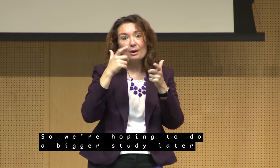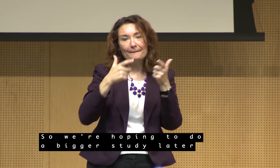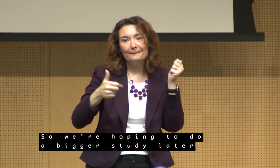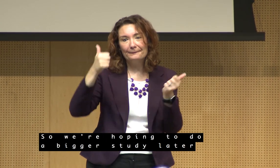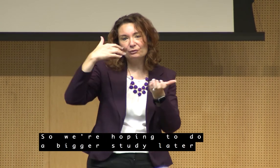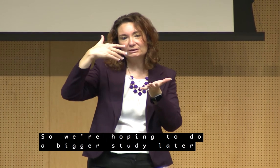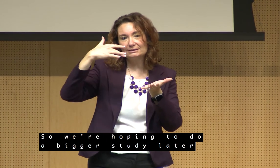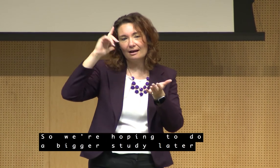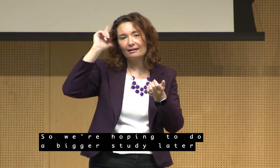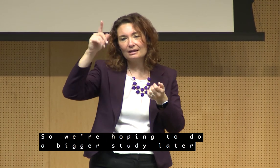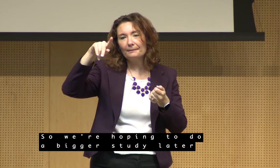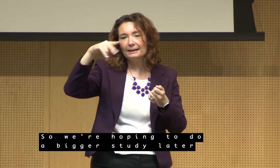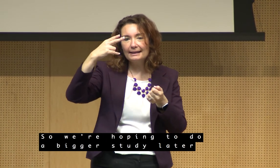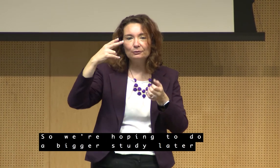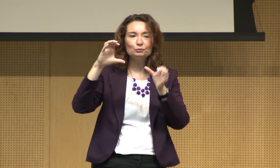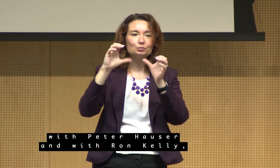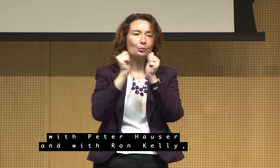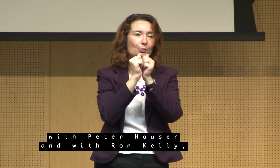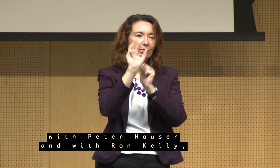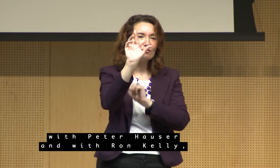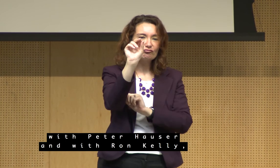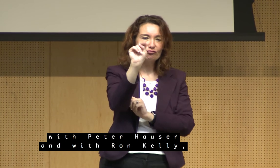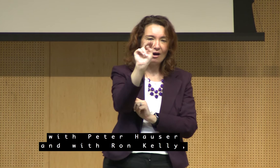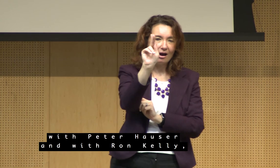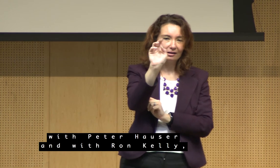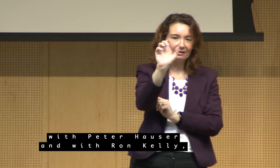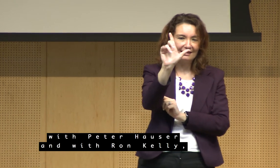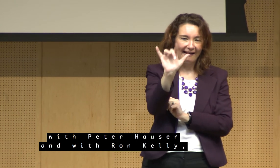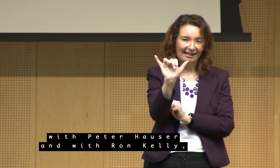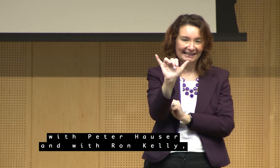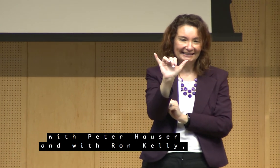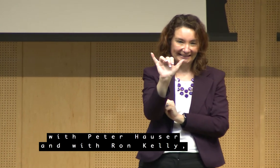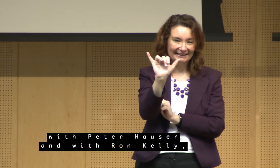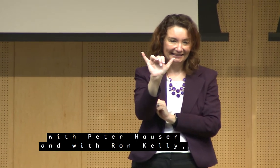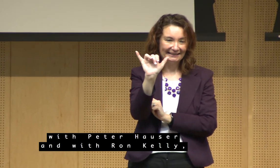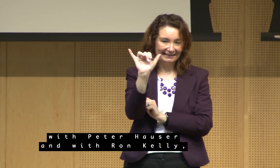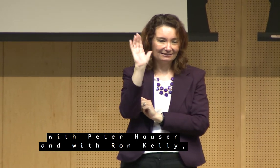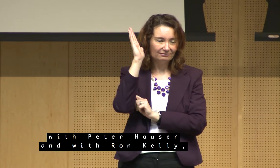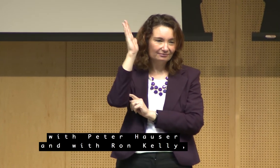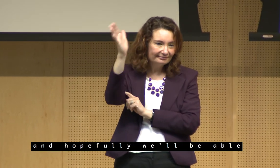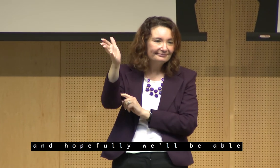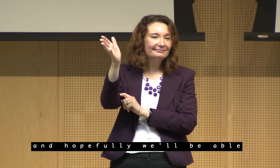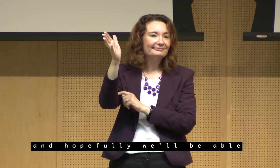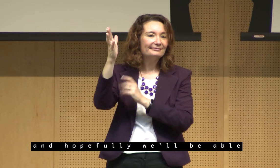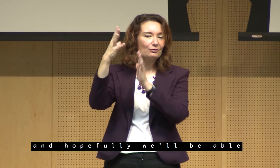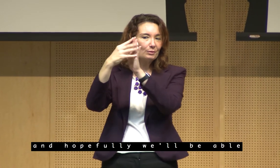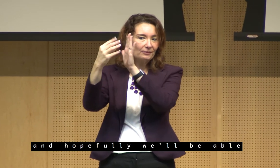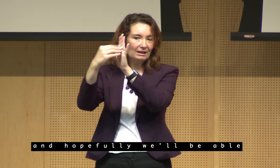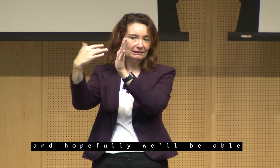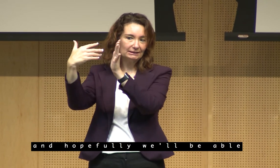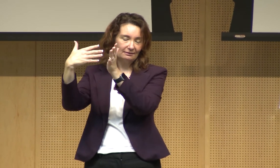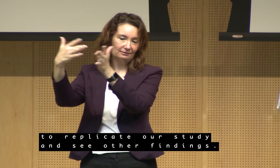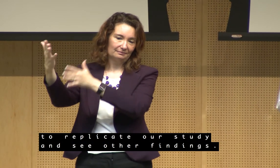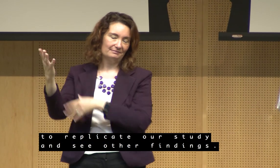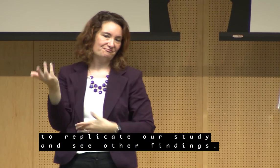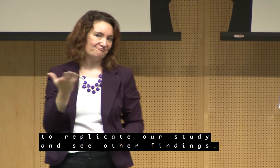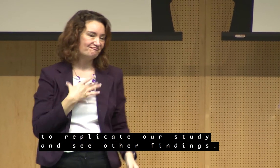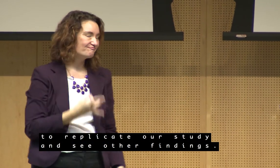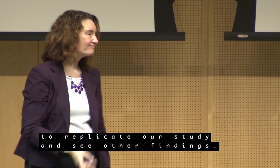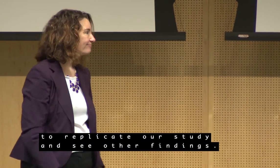we're hoping to do a bigger study later with Peter Hauser and with Ron Kelly. And hopefully we'll be able to replicate our